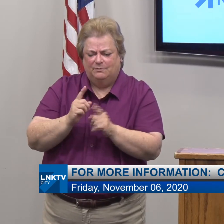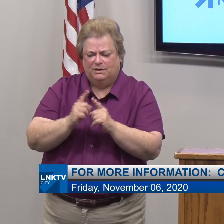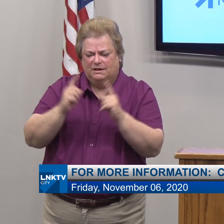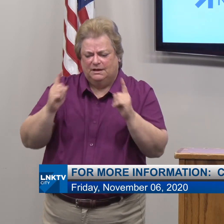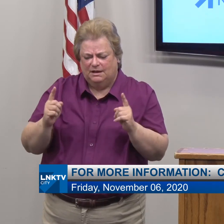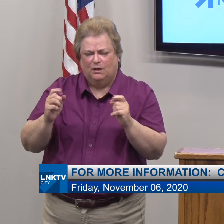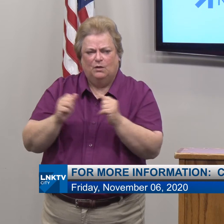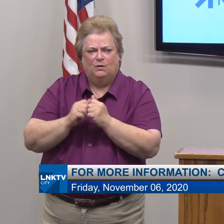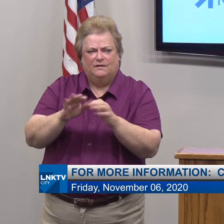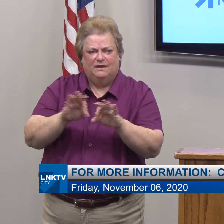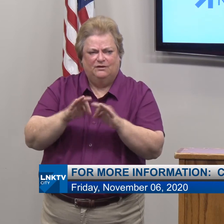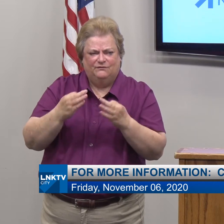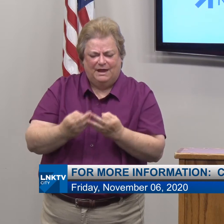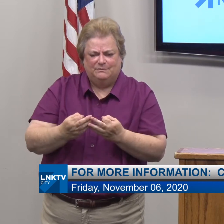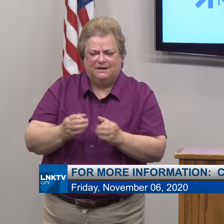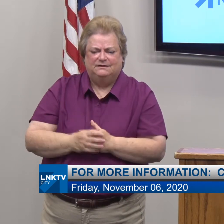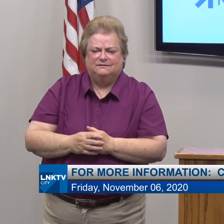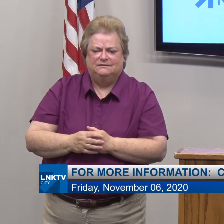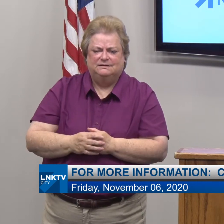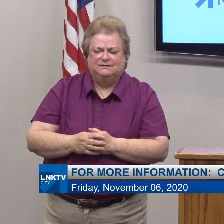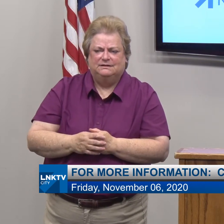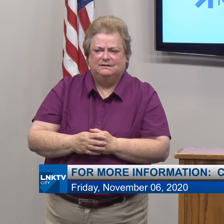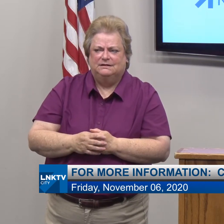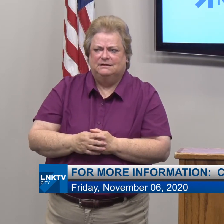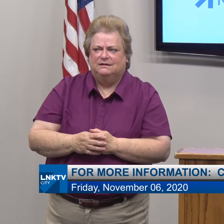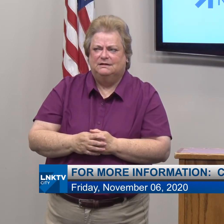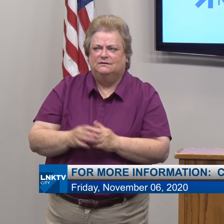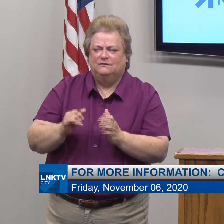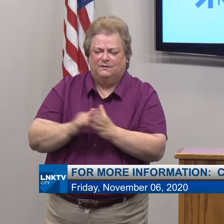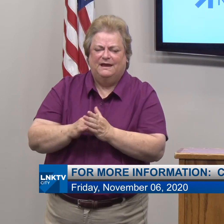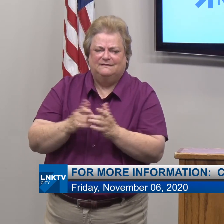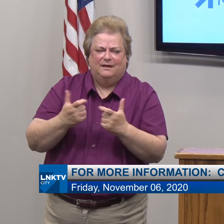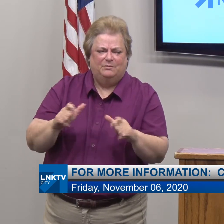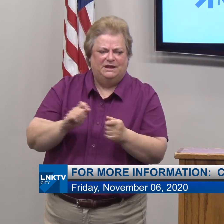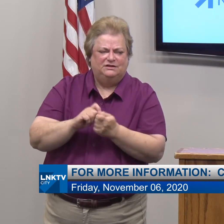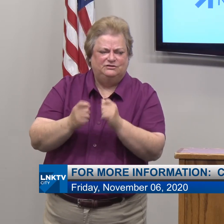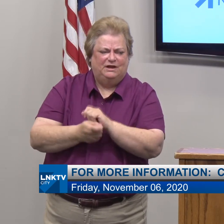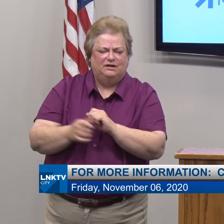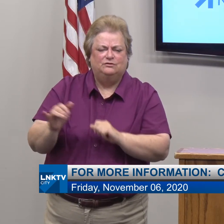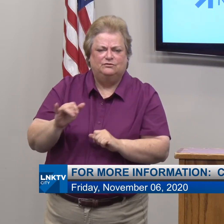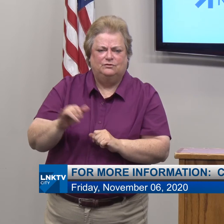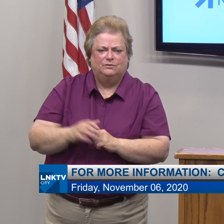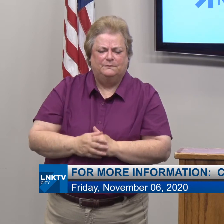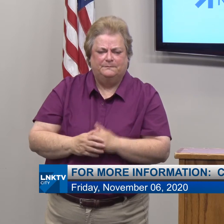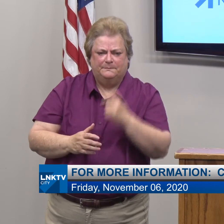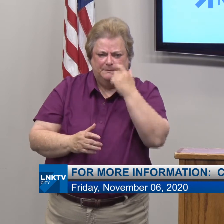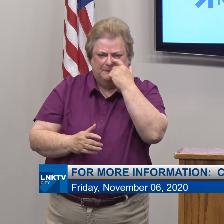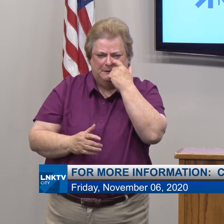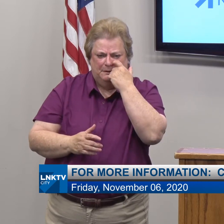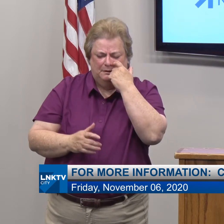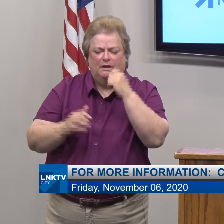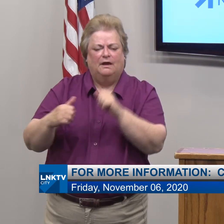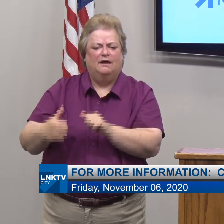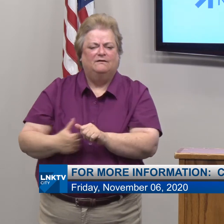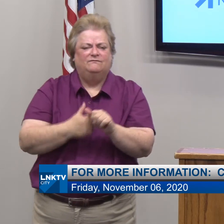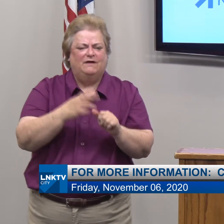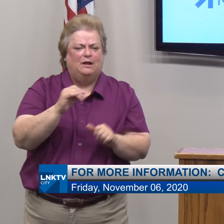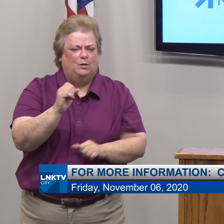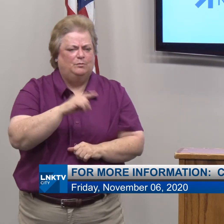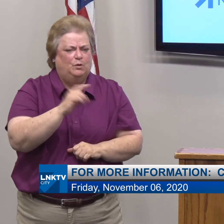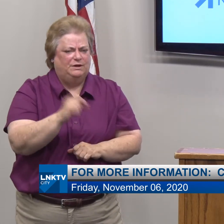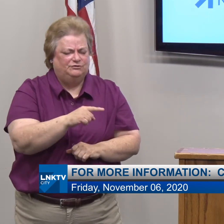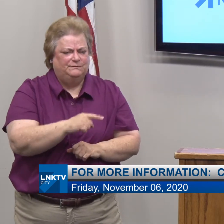their family, keeping to their own family. So that's the main change. A follow-up question,